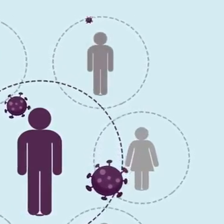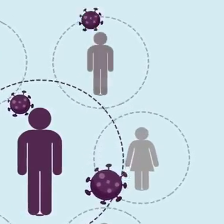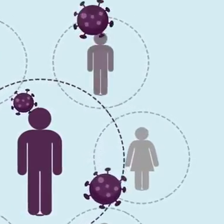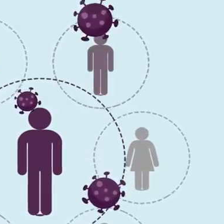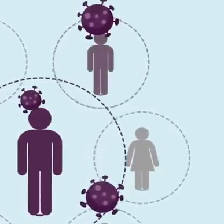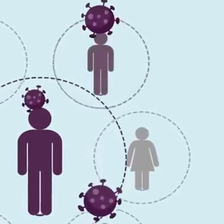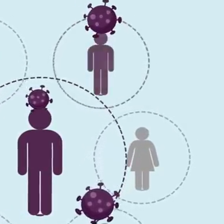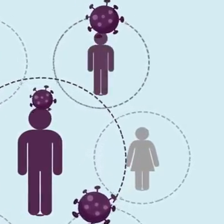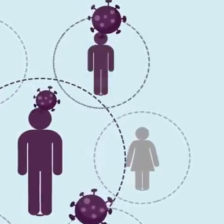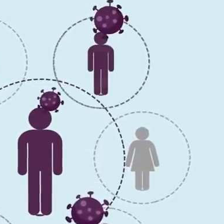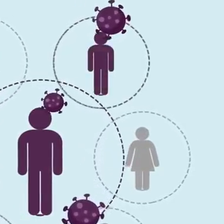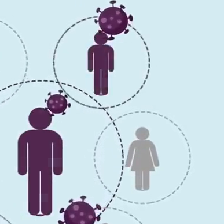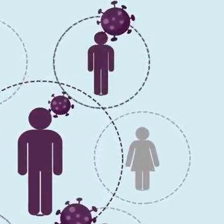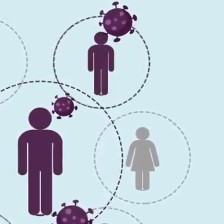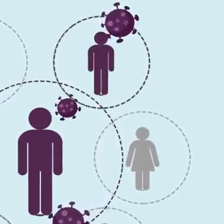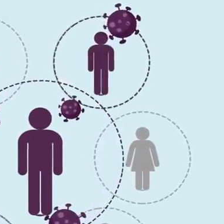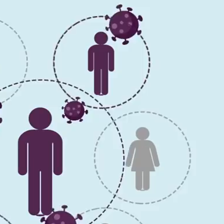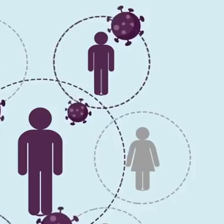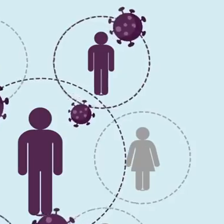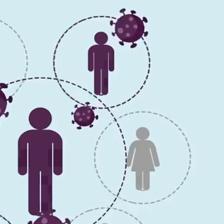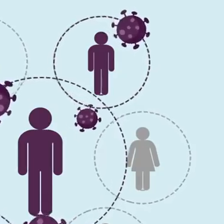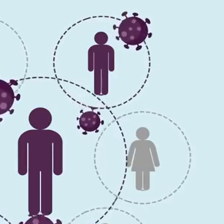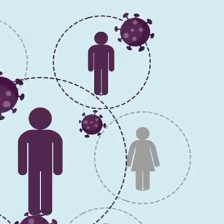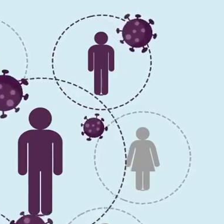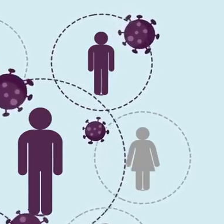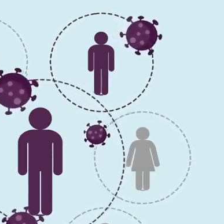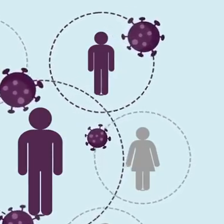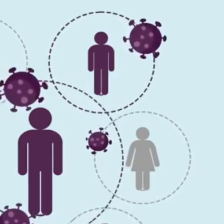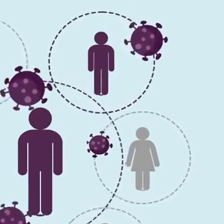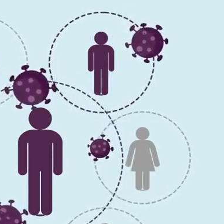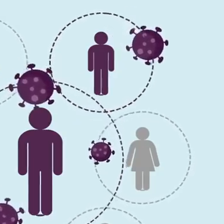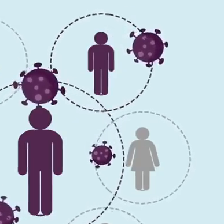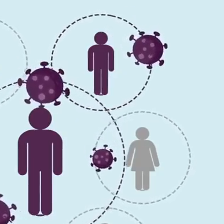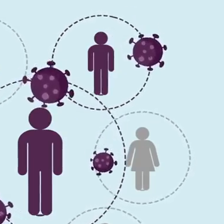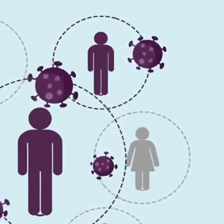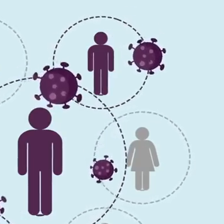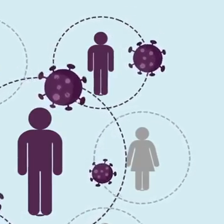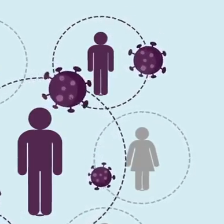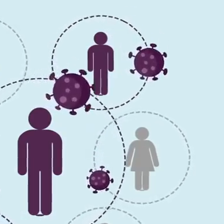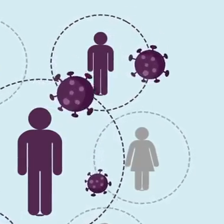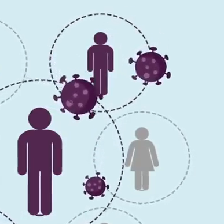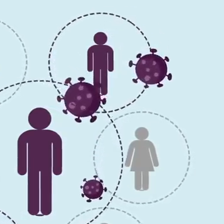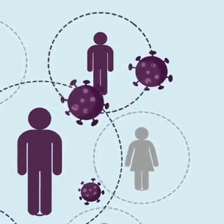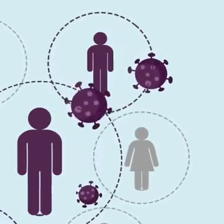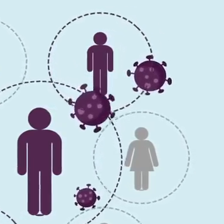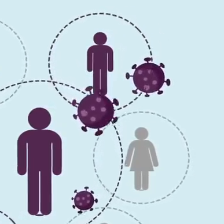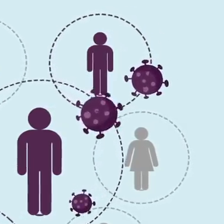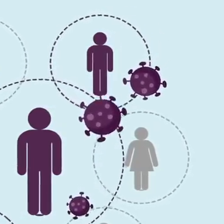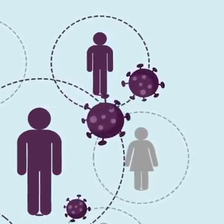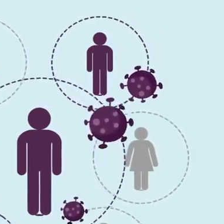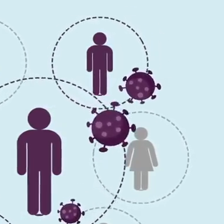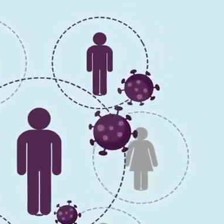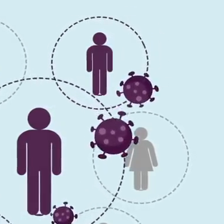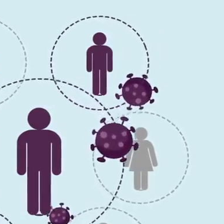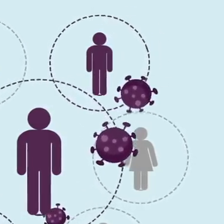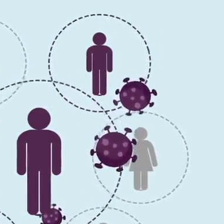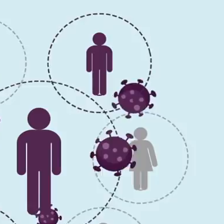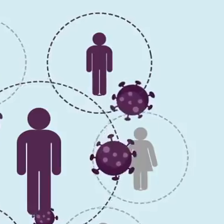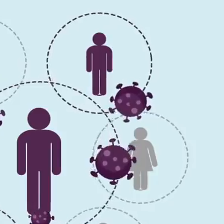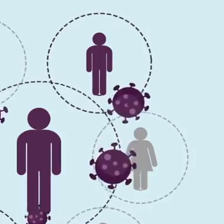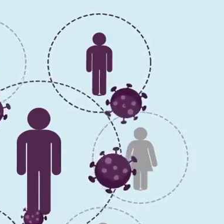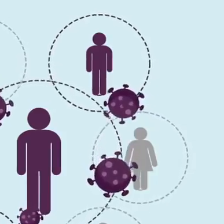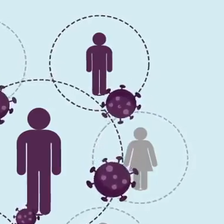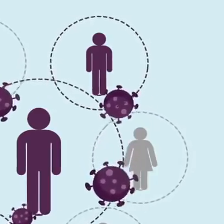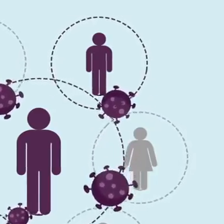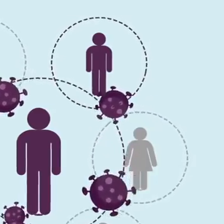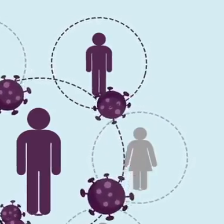well. This is a vital step in preventing further spread of the virus. It is also time-consuming and